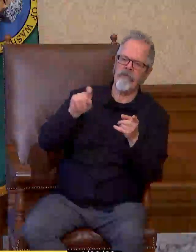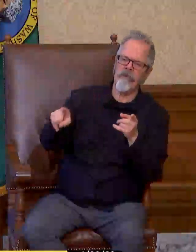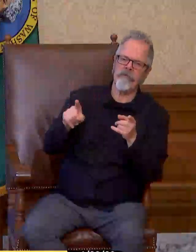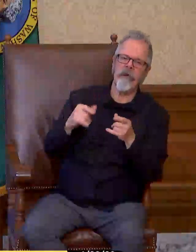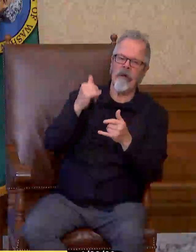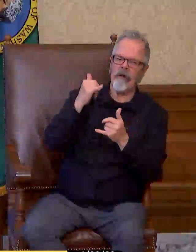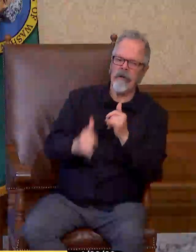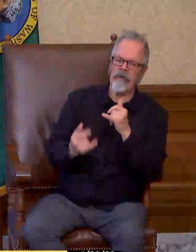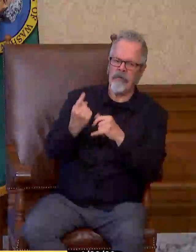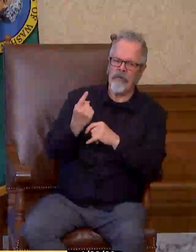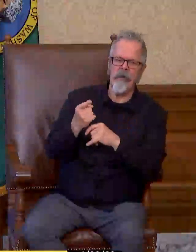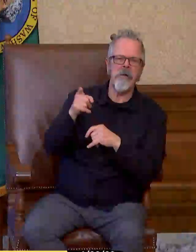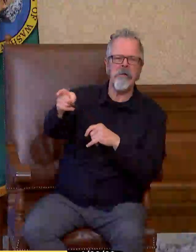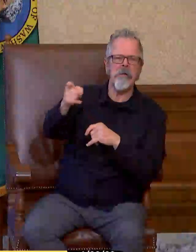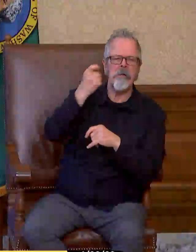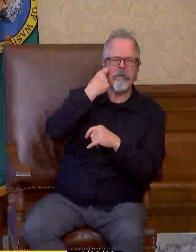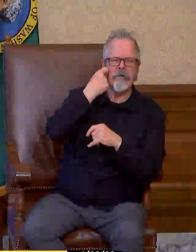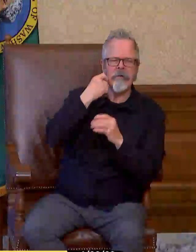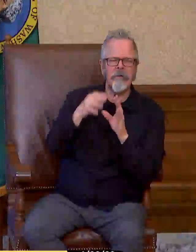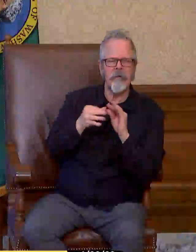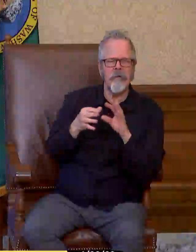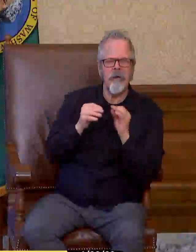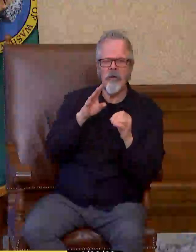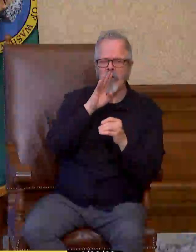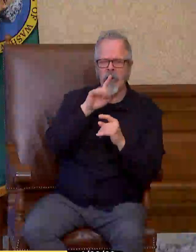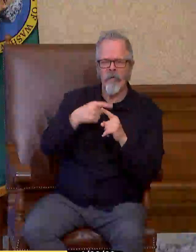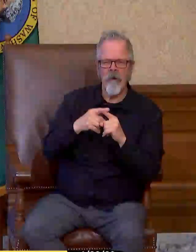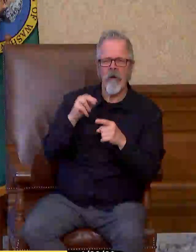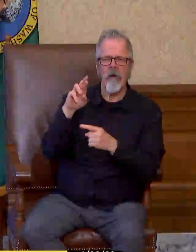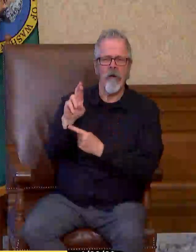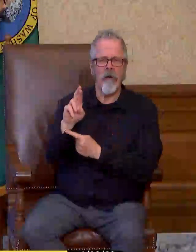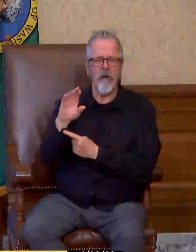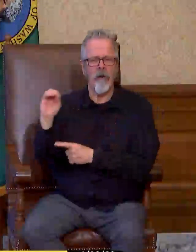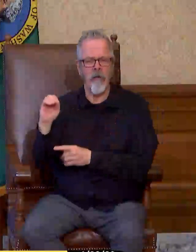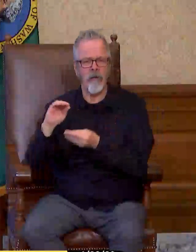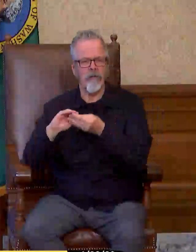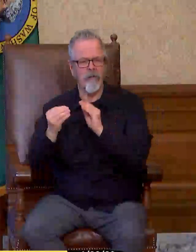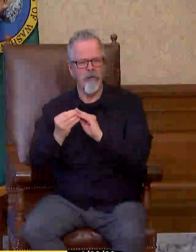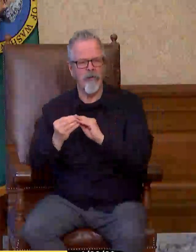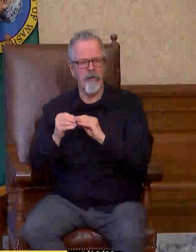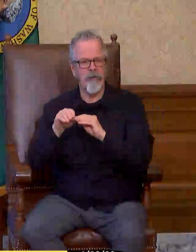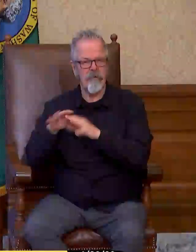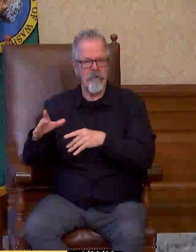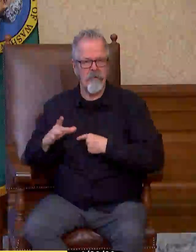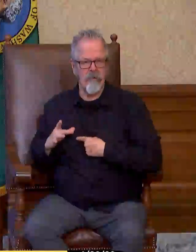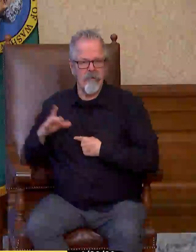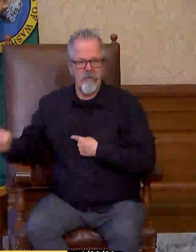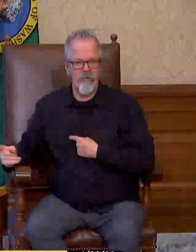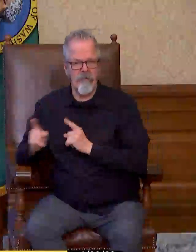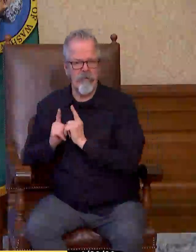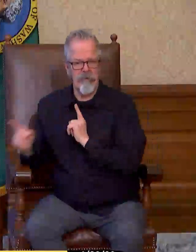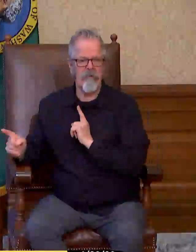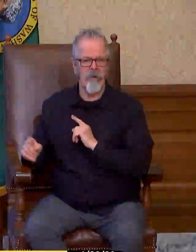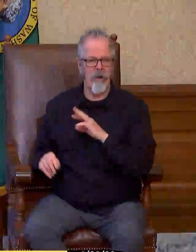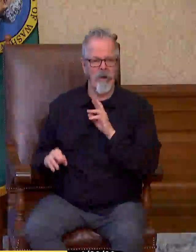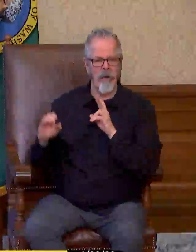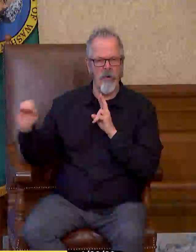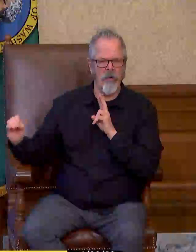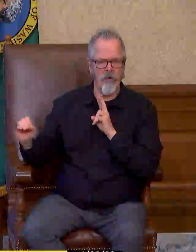numbers for other populous counties? And what's the ideal